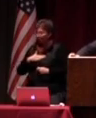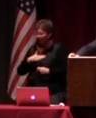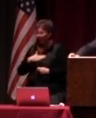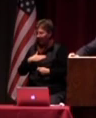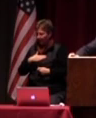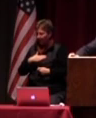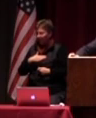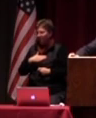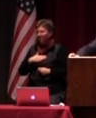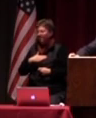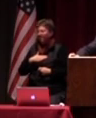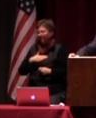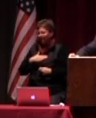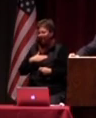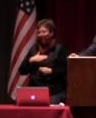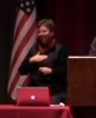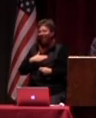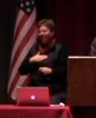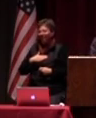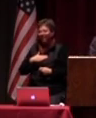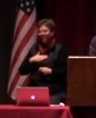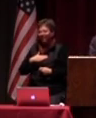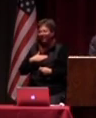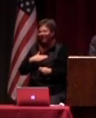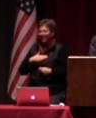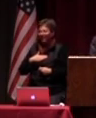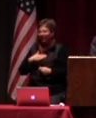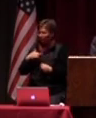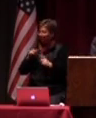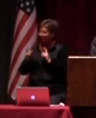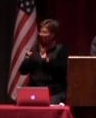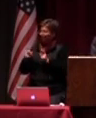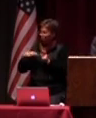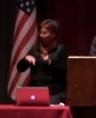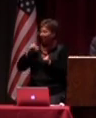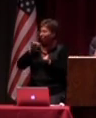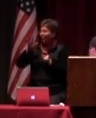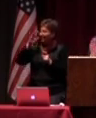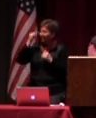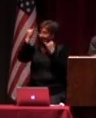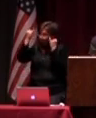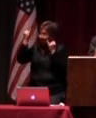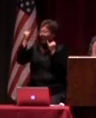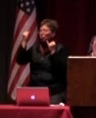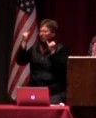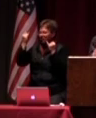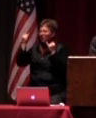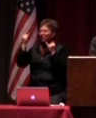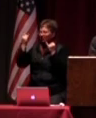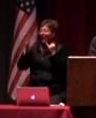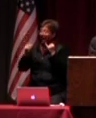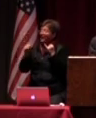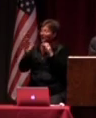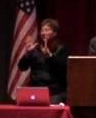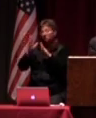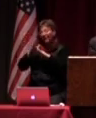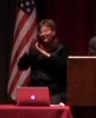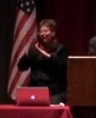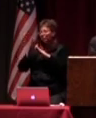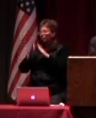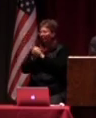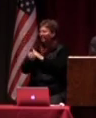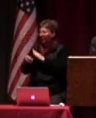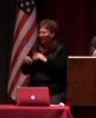historical scripts, so to speak, we can give him considerable credit for his innovations and actually take his exceptional abilities into